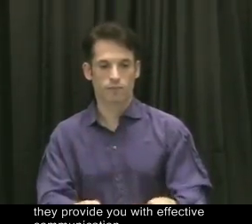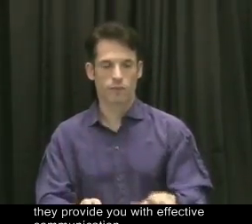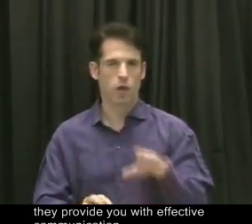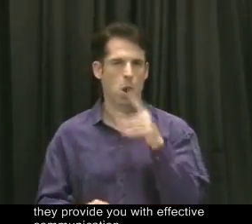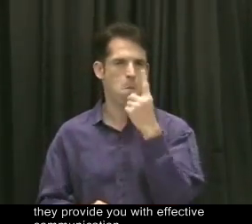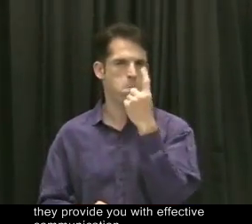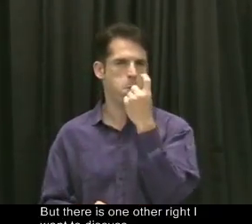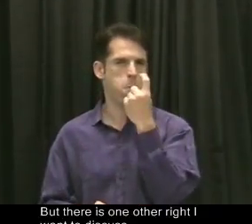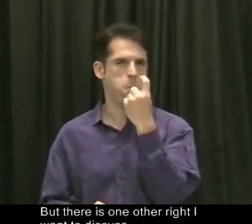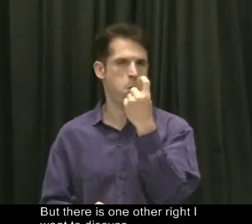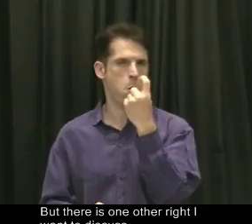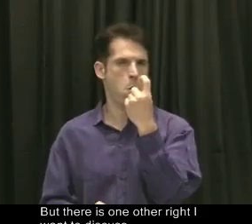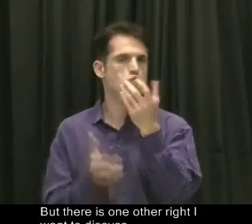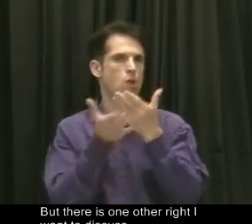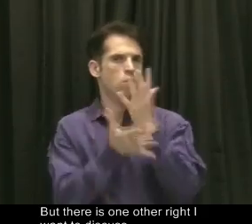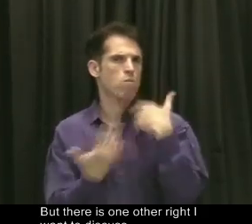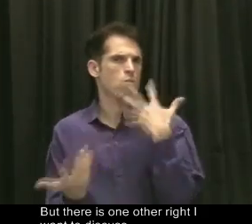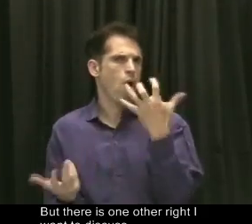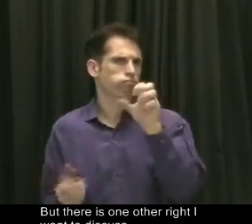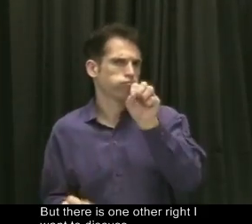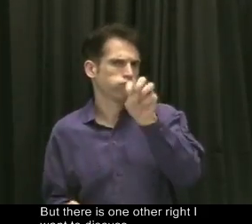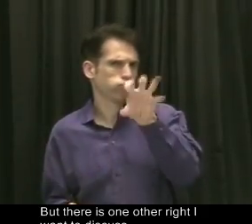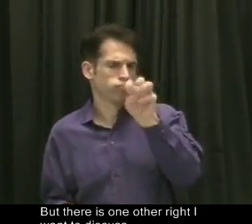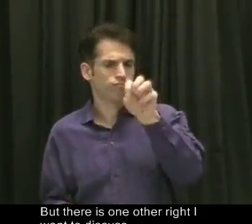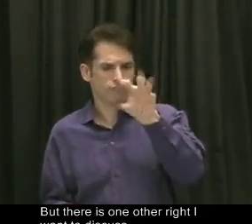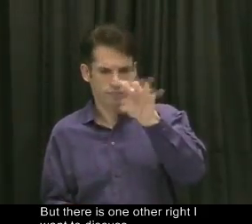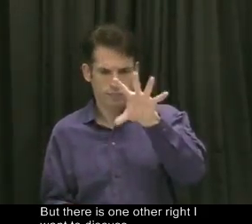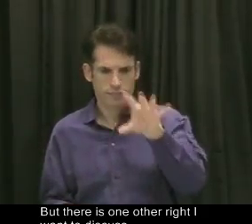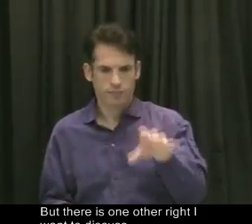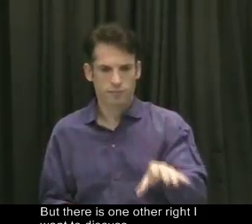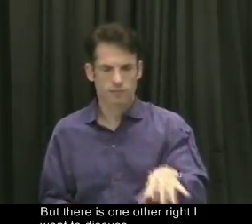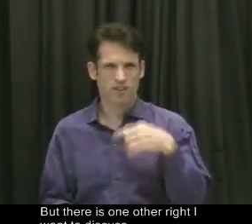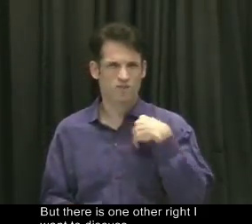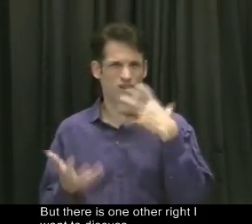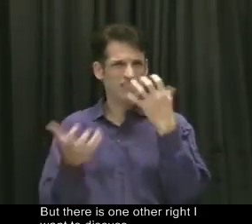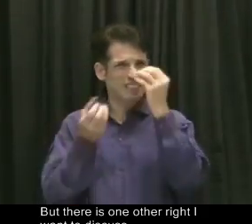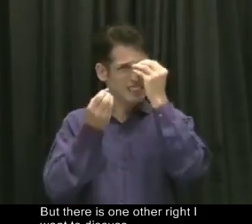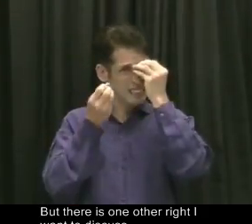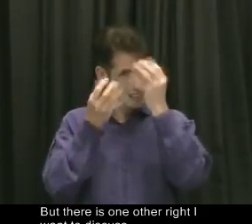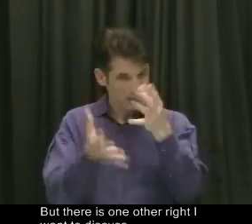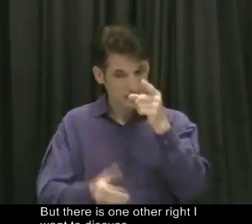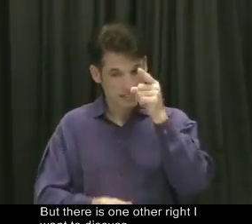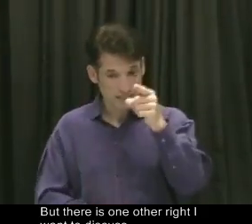But there is one other right I want to discuss: service animals.